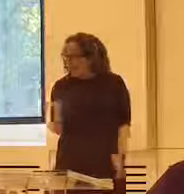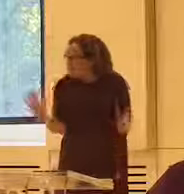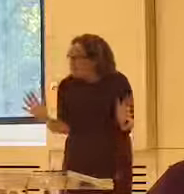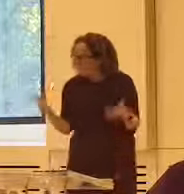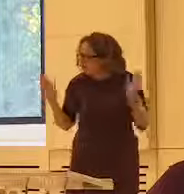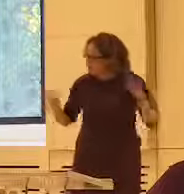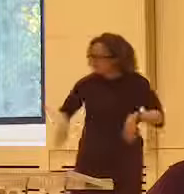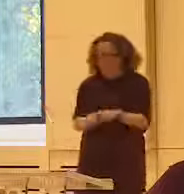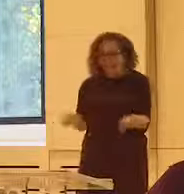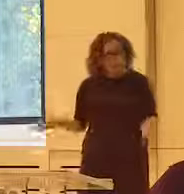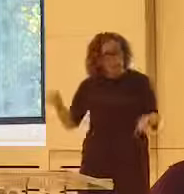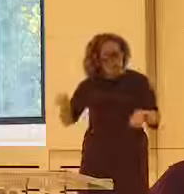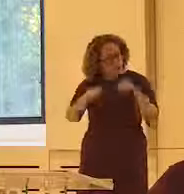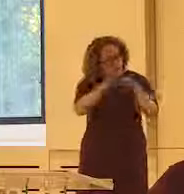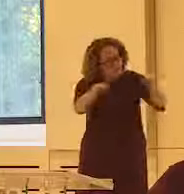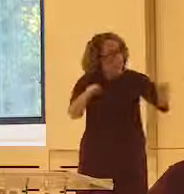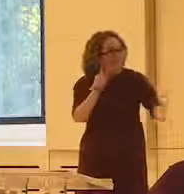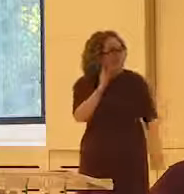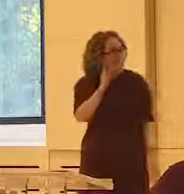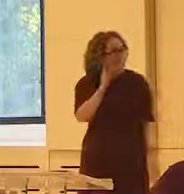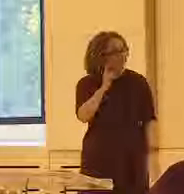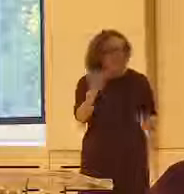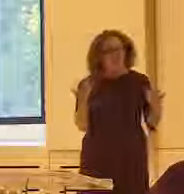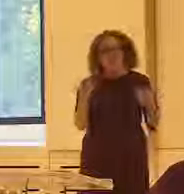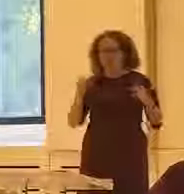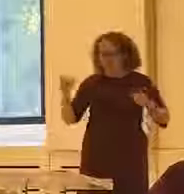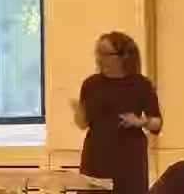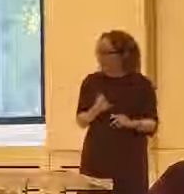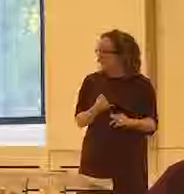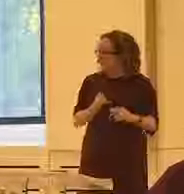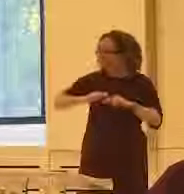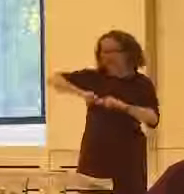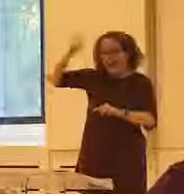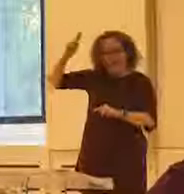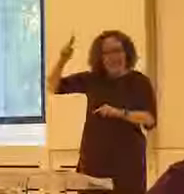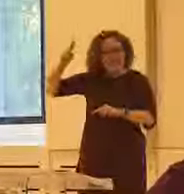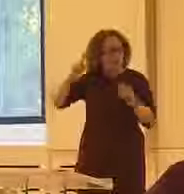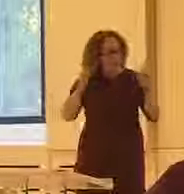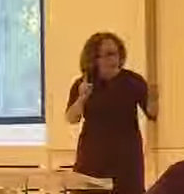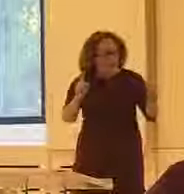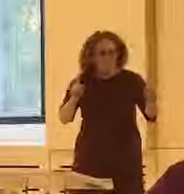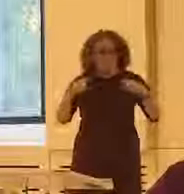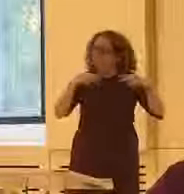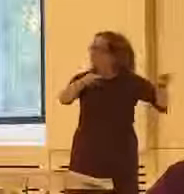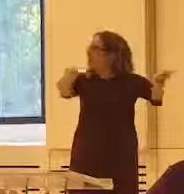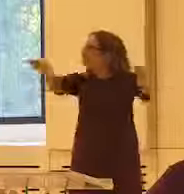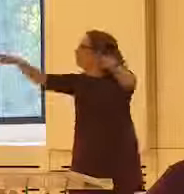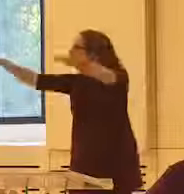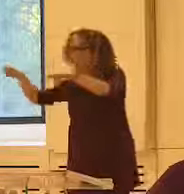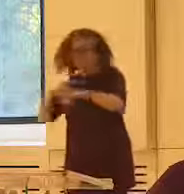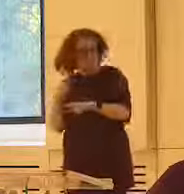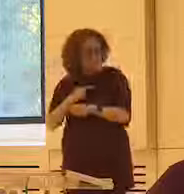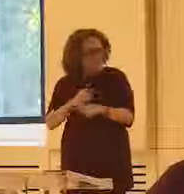not surprised at the higher level of mental health issues with deaf people. But if I look out